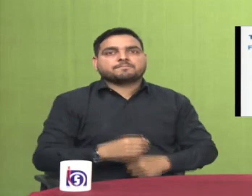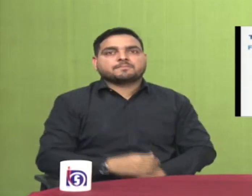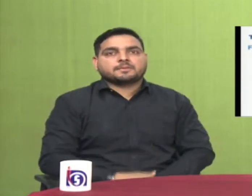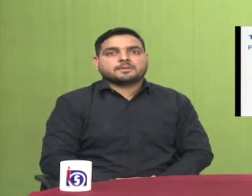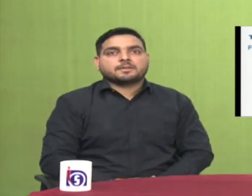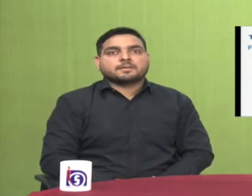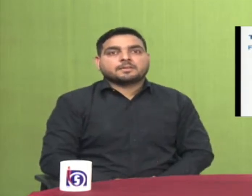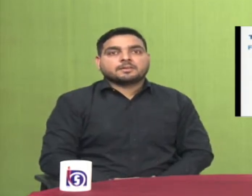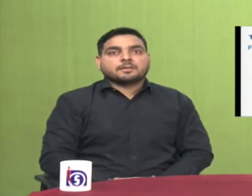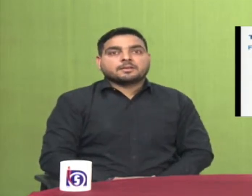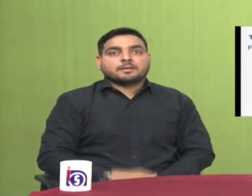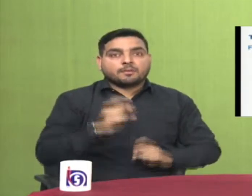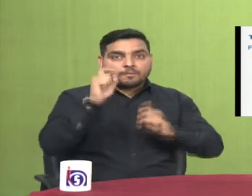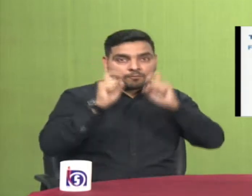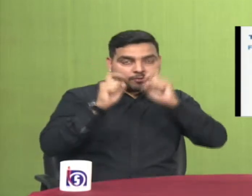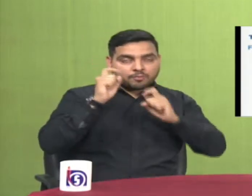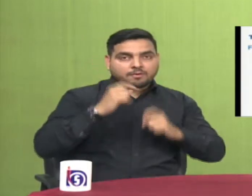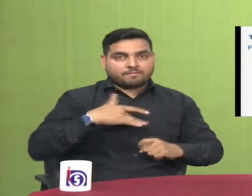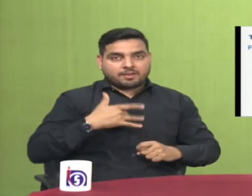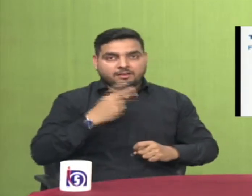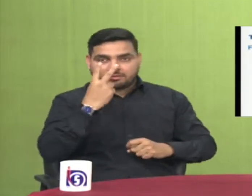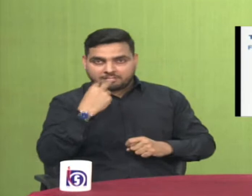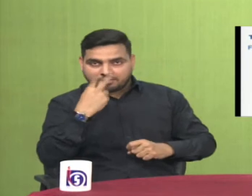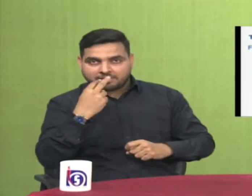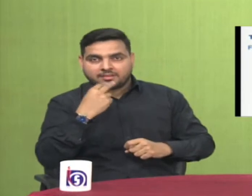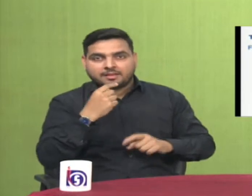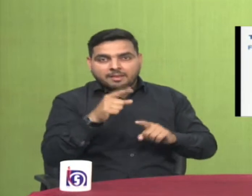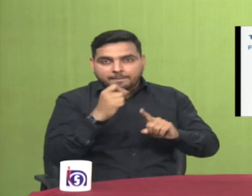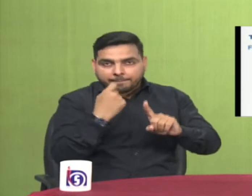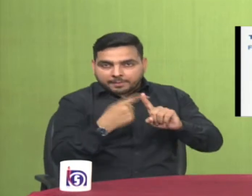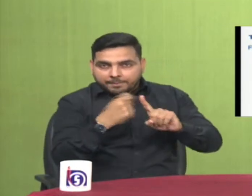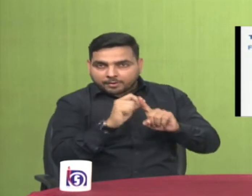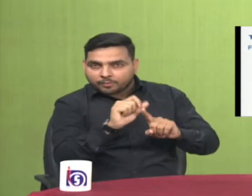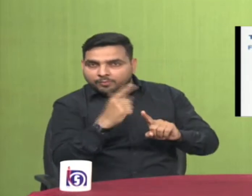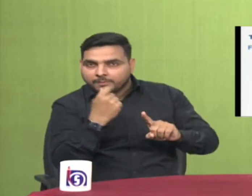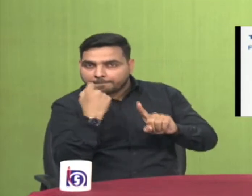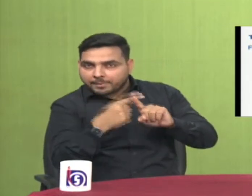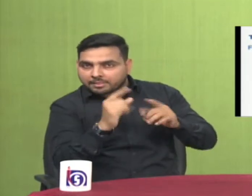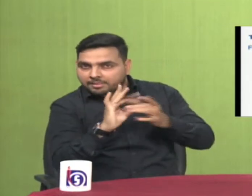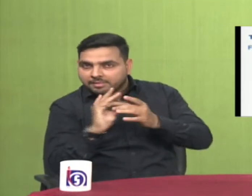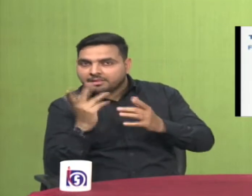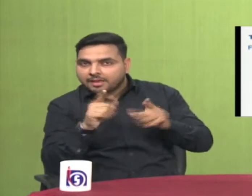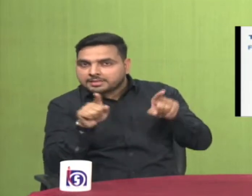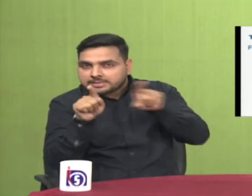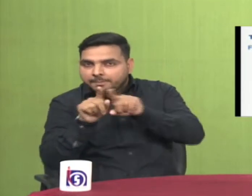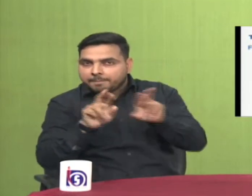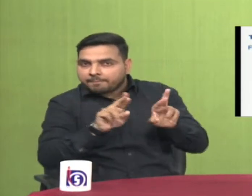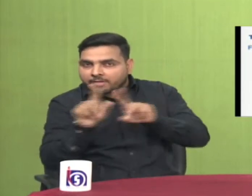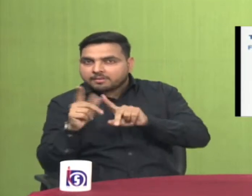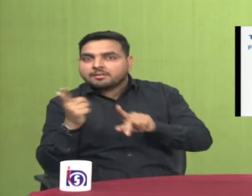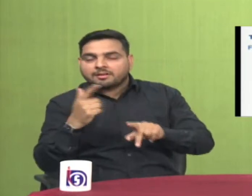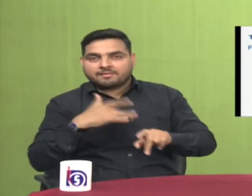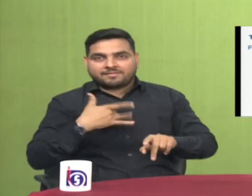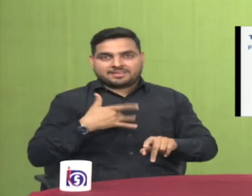emotional satisfaction to the mother and security to the child.